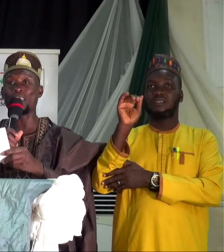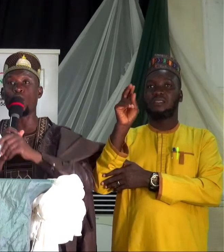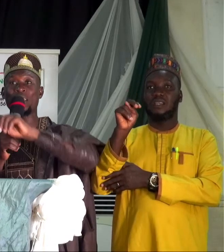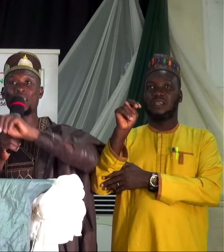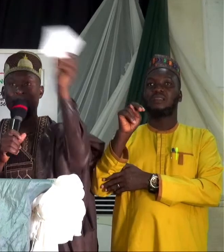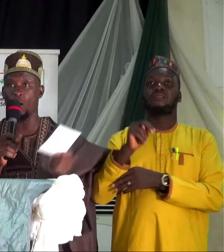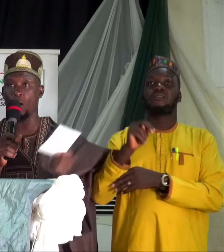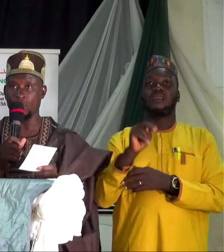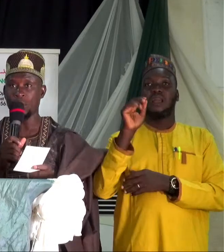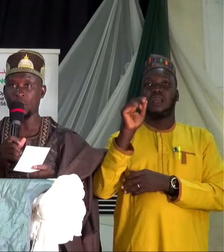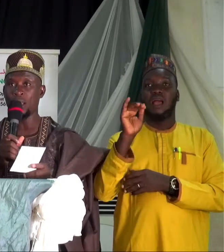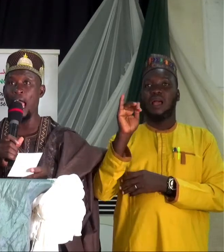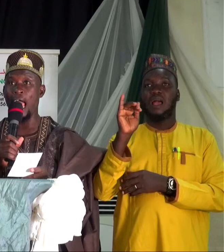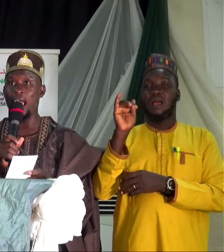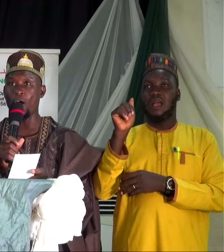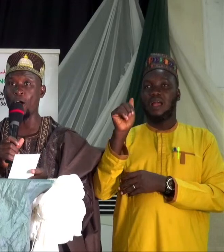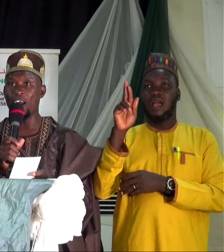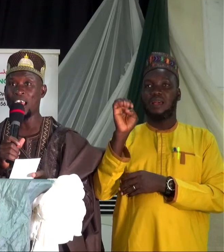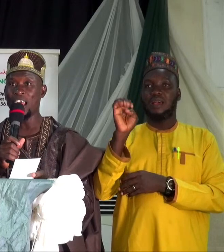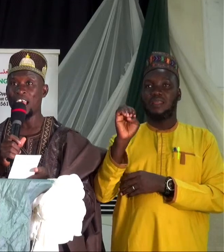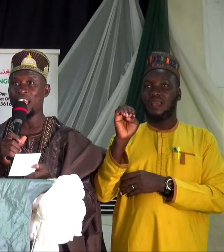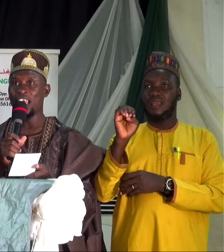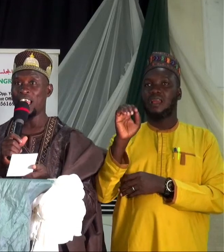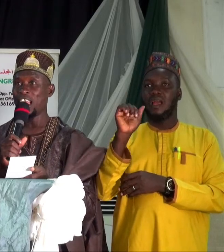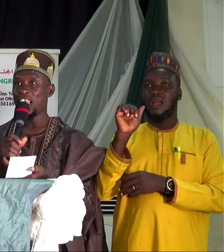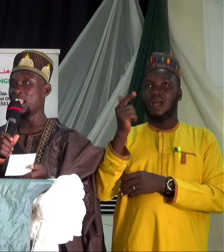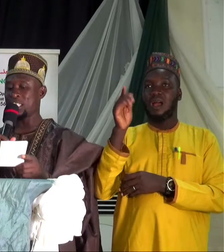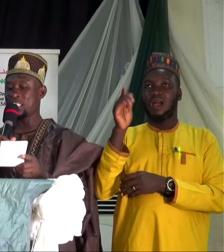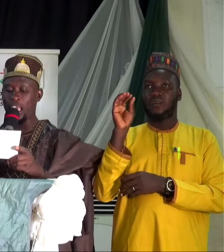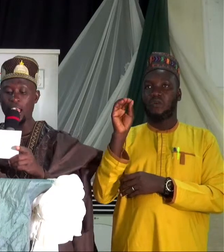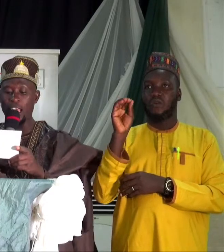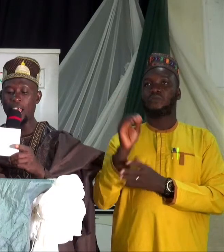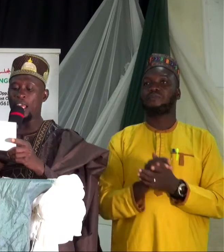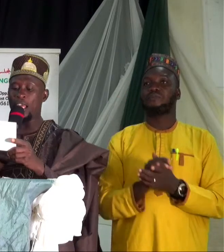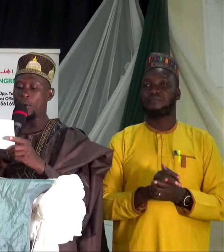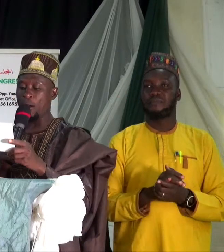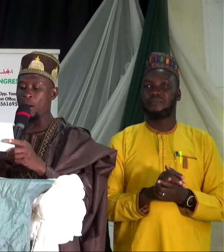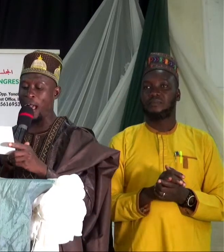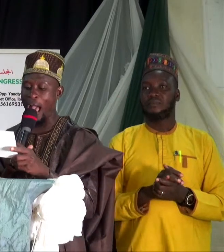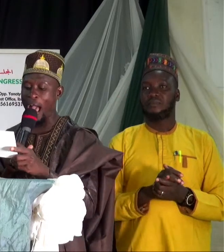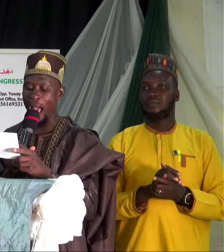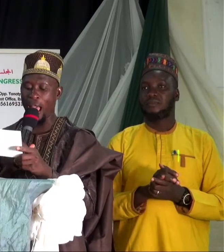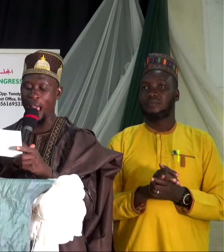Basorun Kingdom Adeko ti